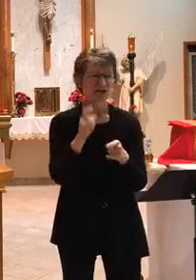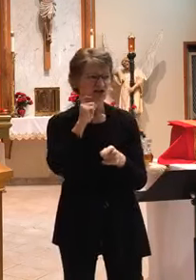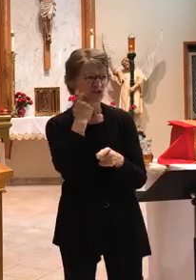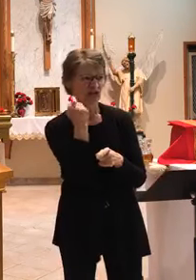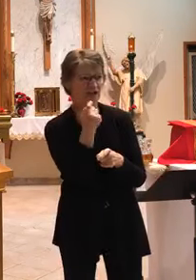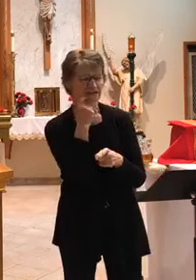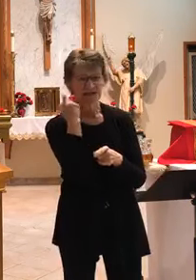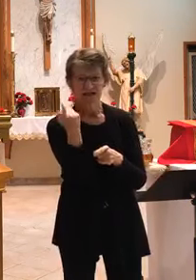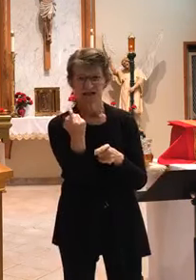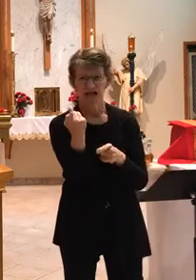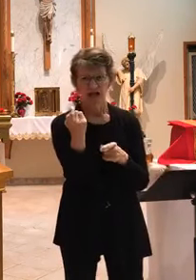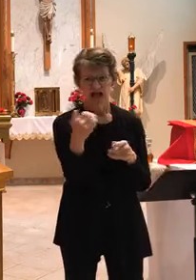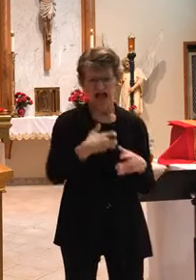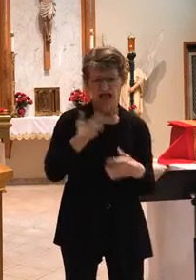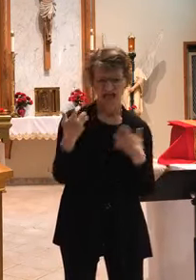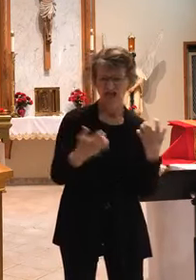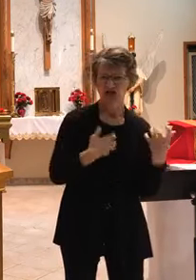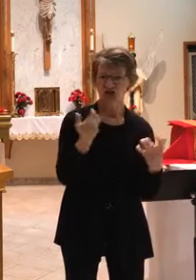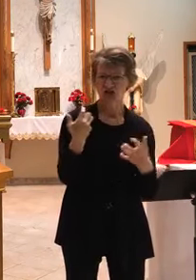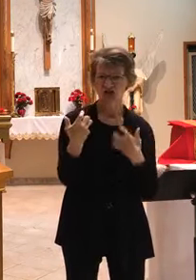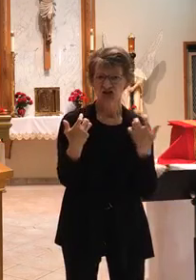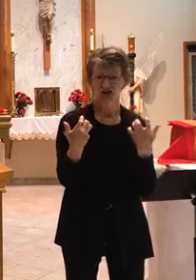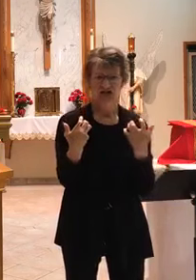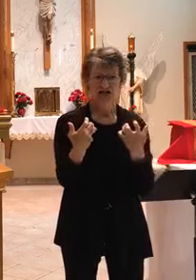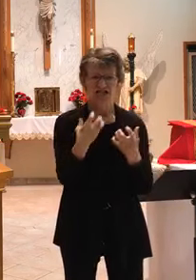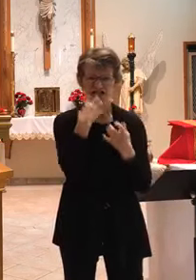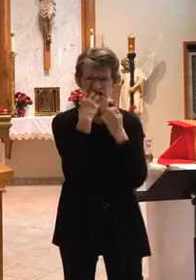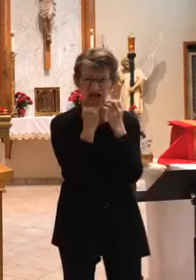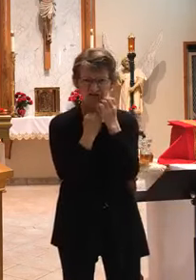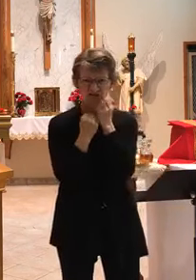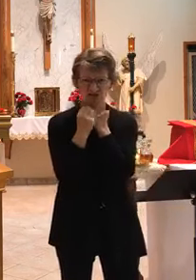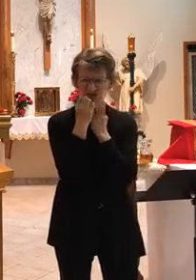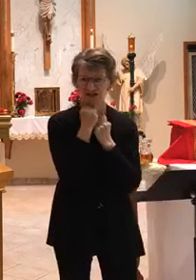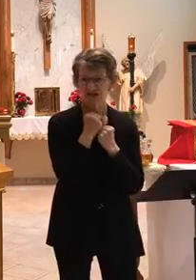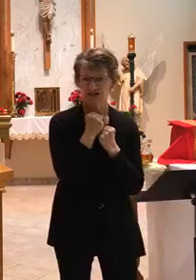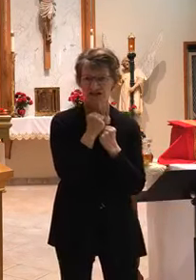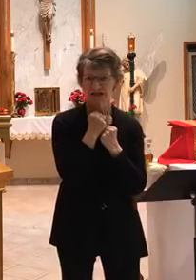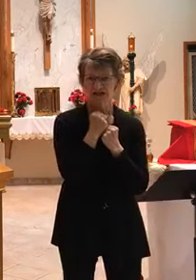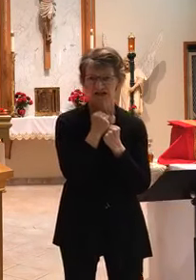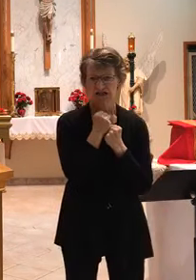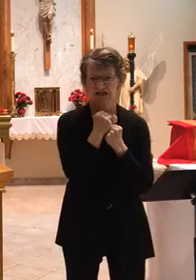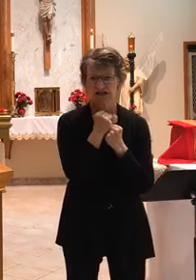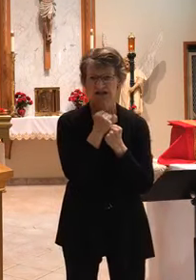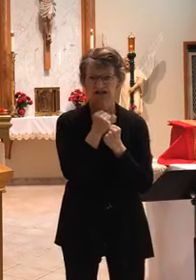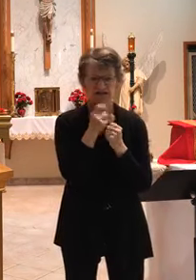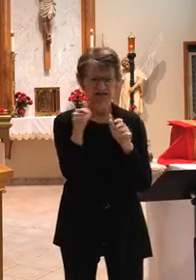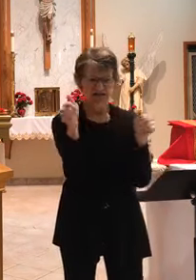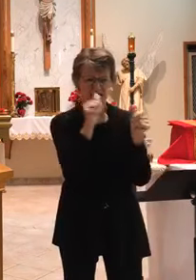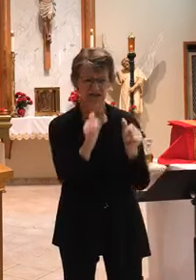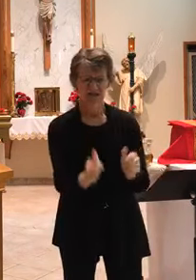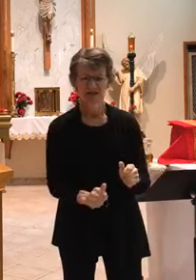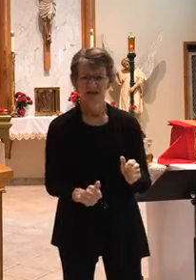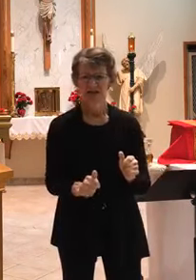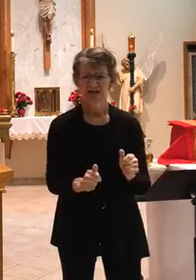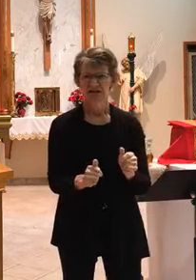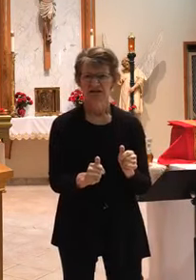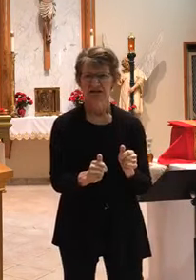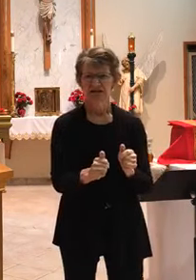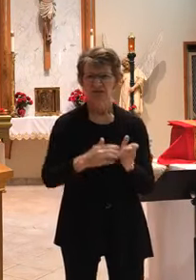jealousy, anger, selfishness, dissension,